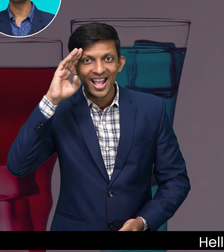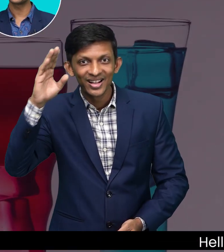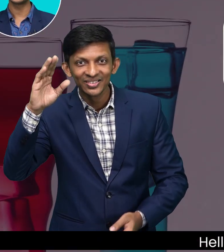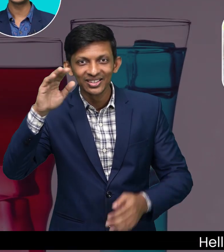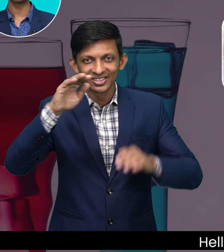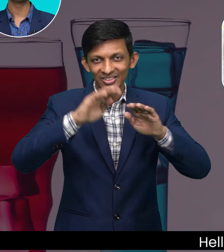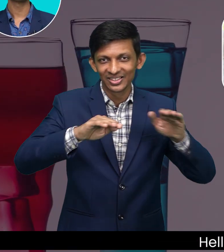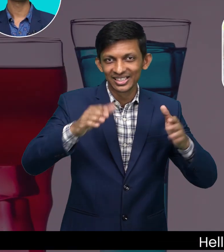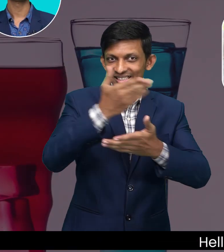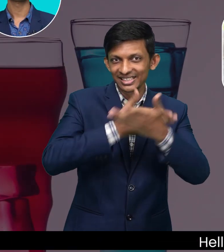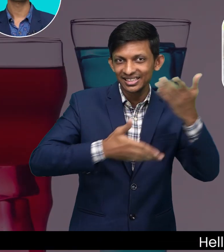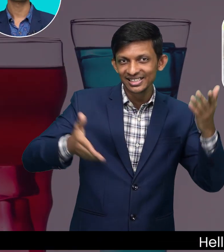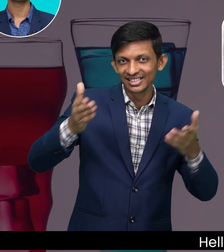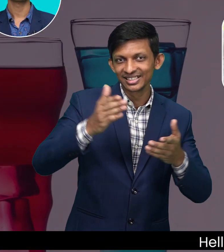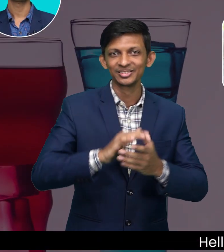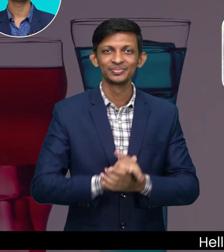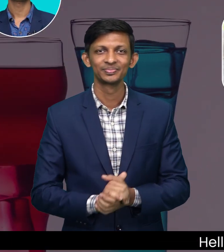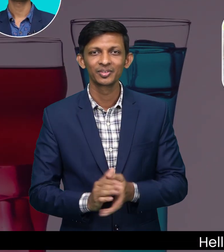Hello children.